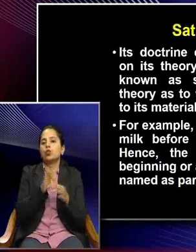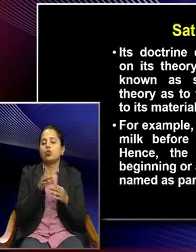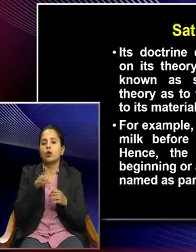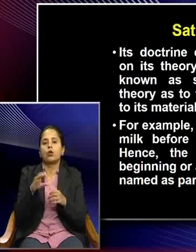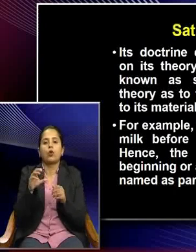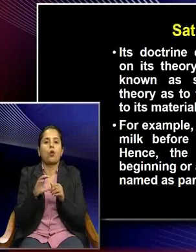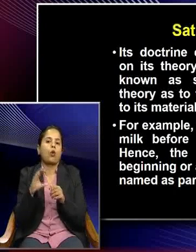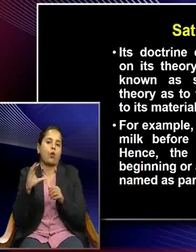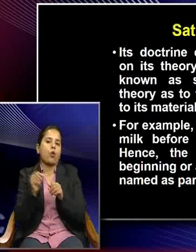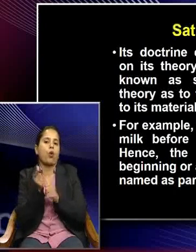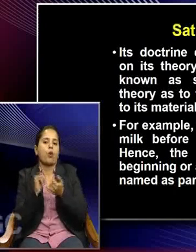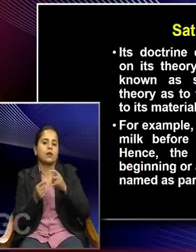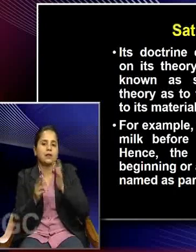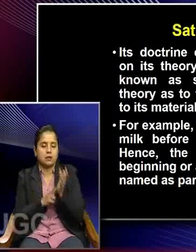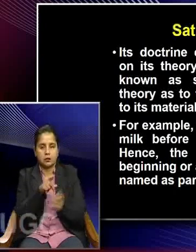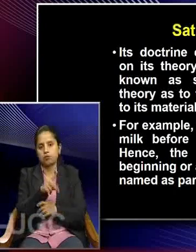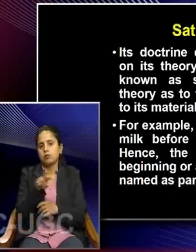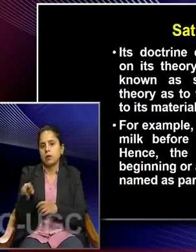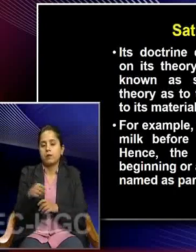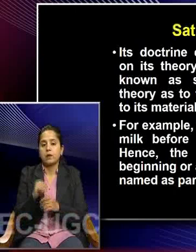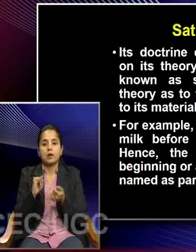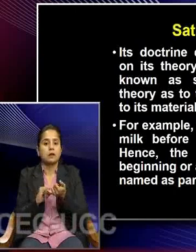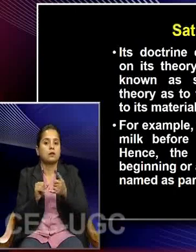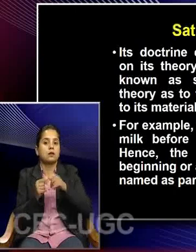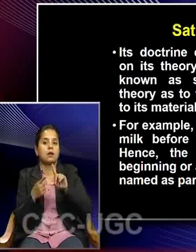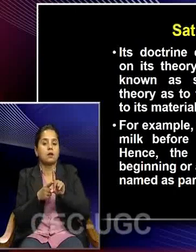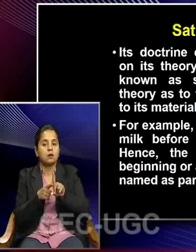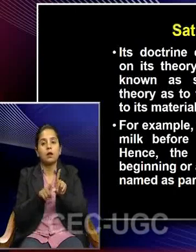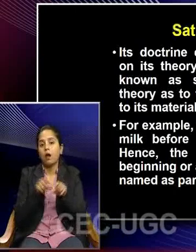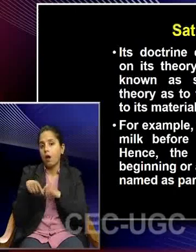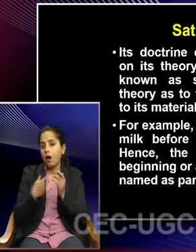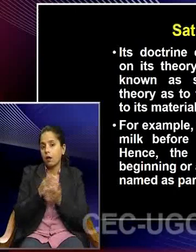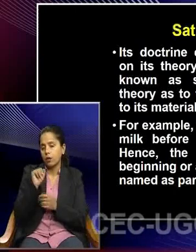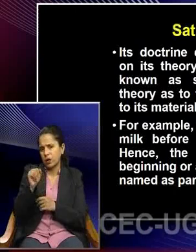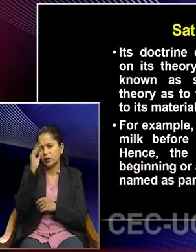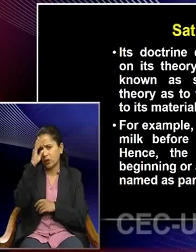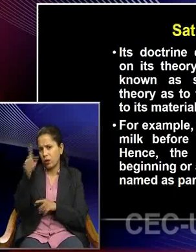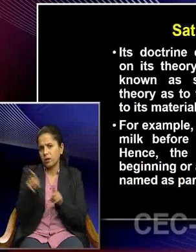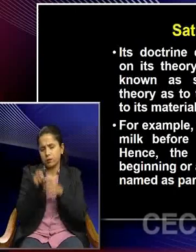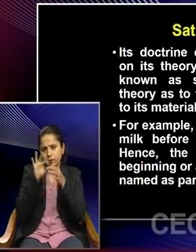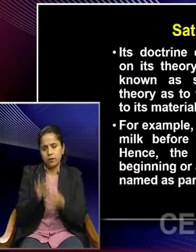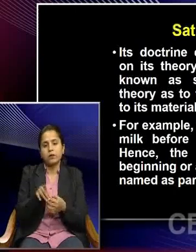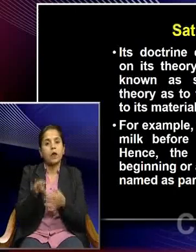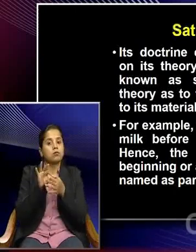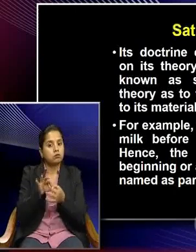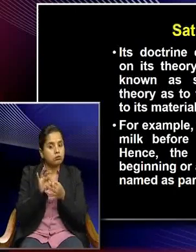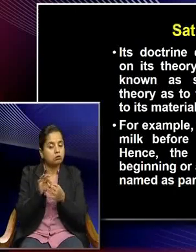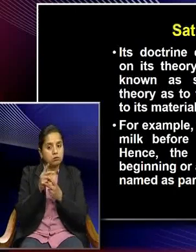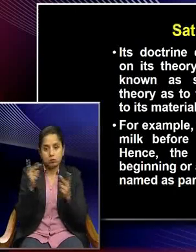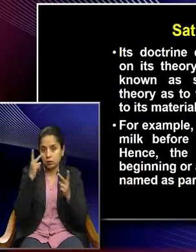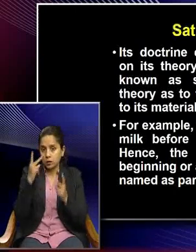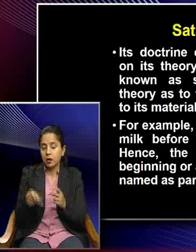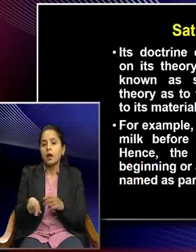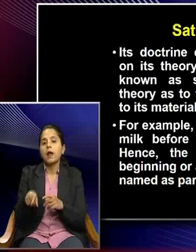causation, which is known as Sāṅkhya. So it is a theory as to the relation of